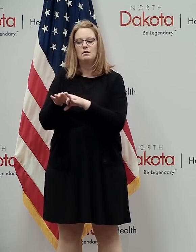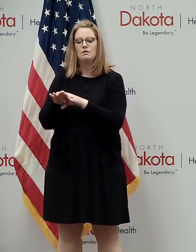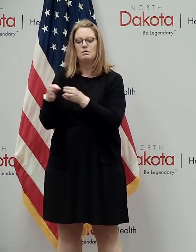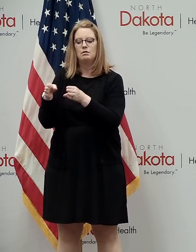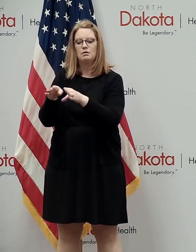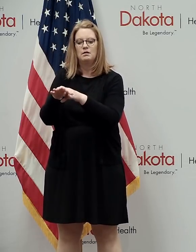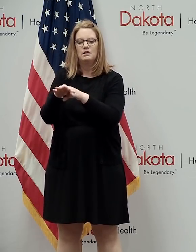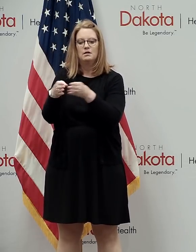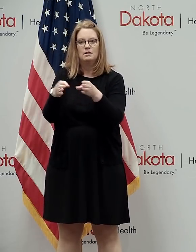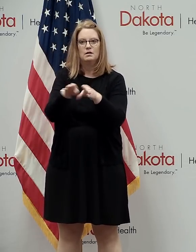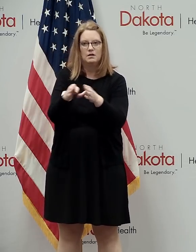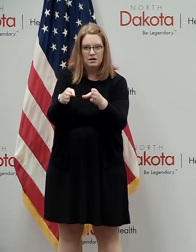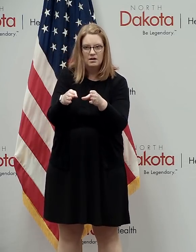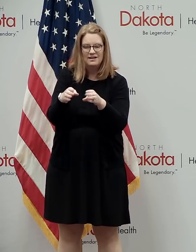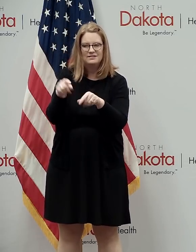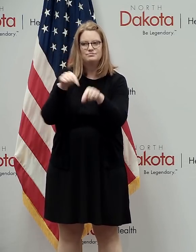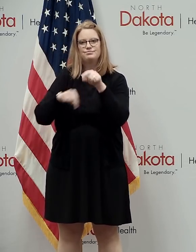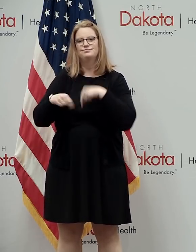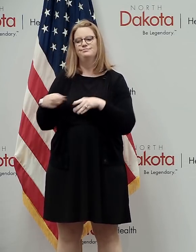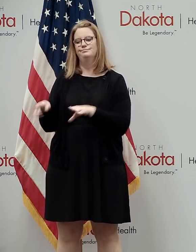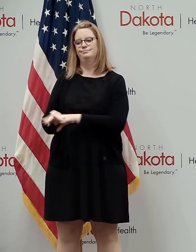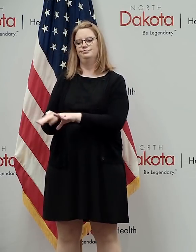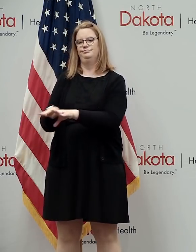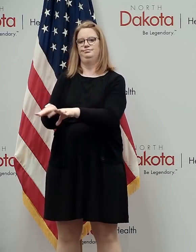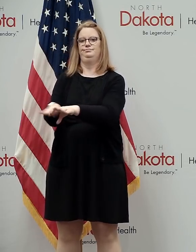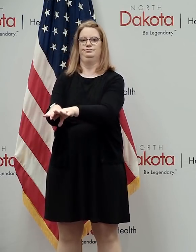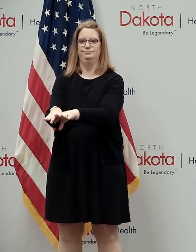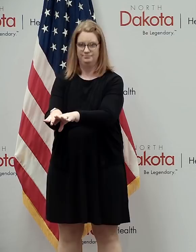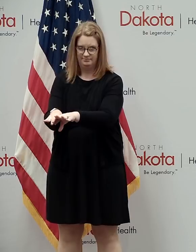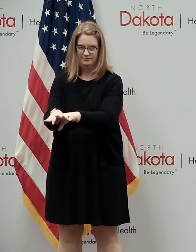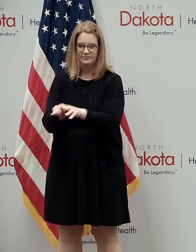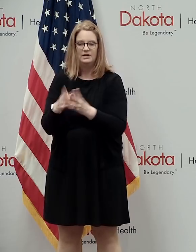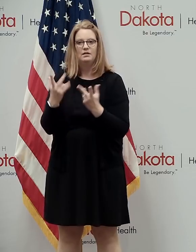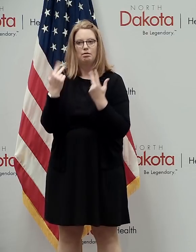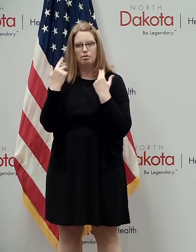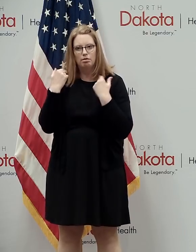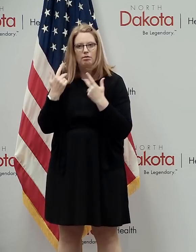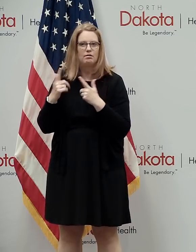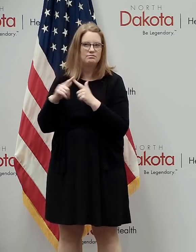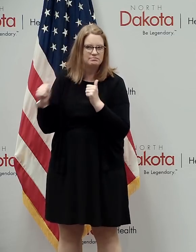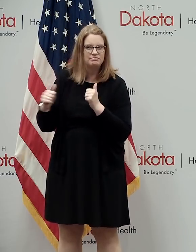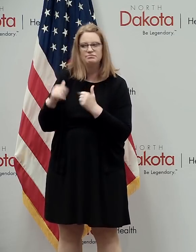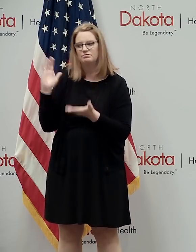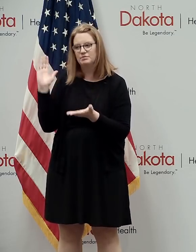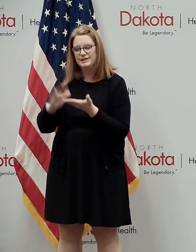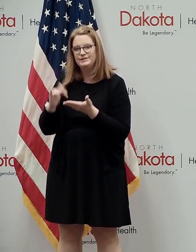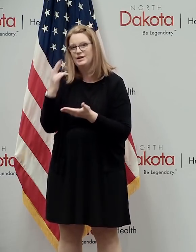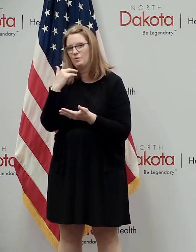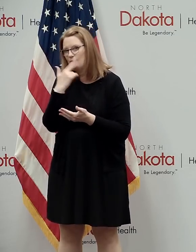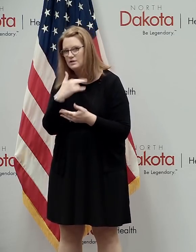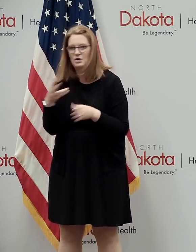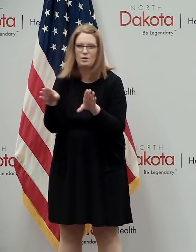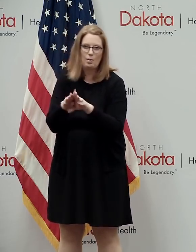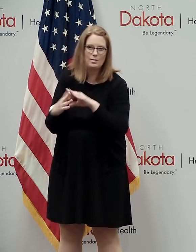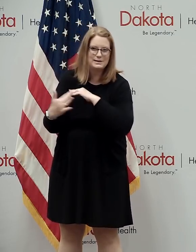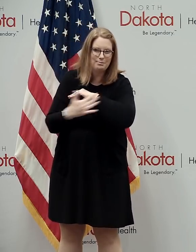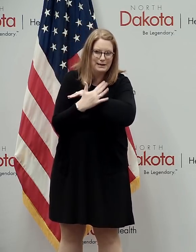now back closing bars, closing personal care services, reducing capacity at restaurants, closing beaches.